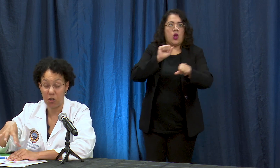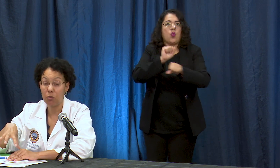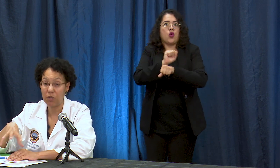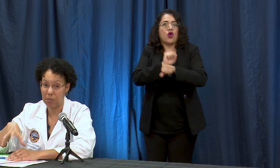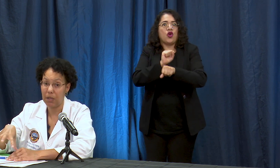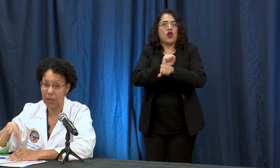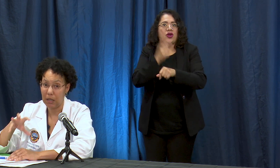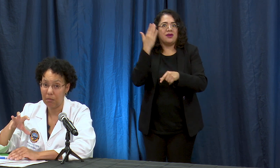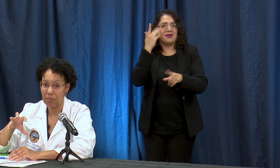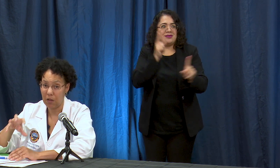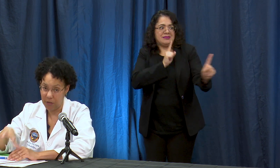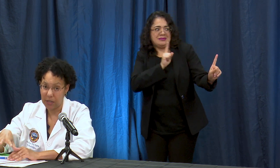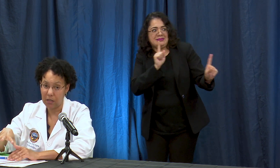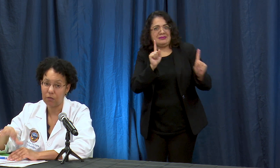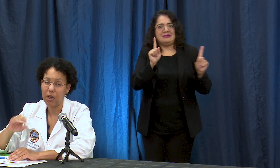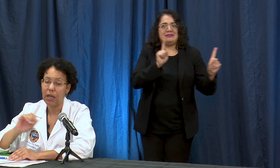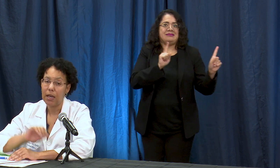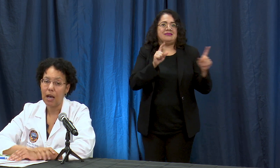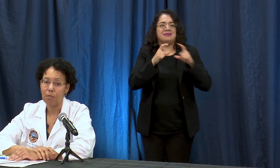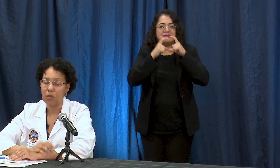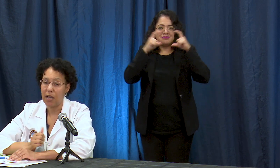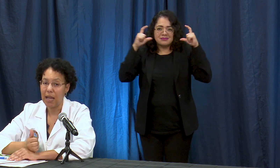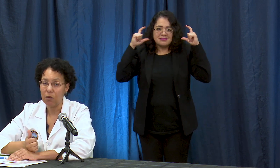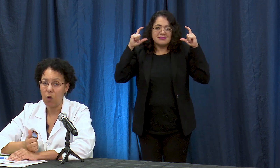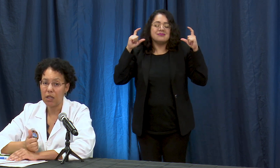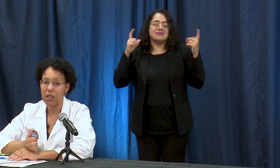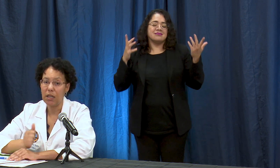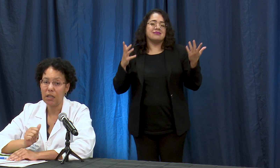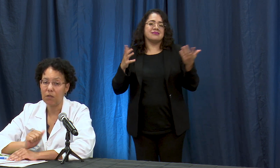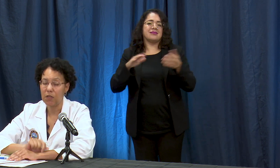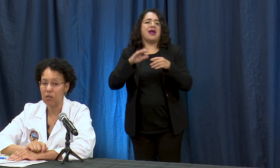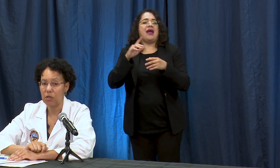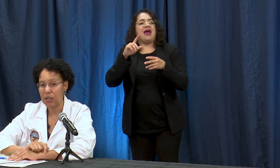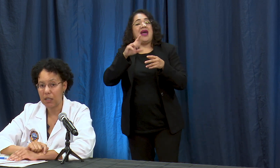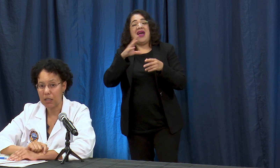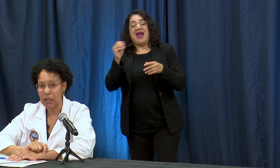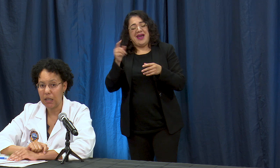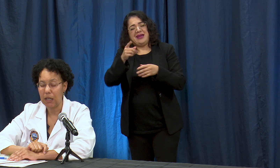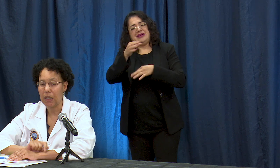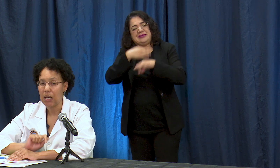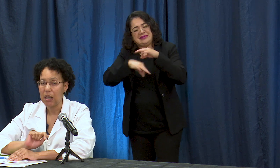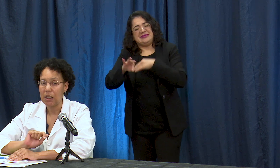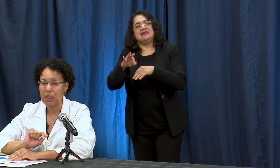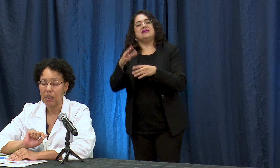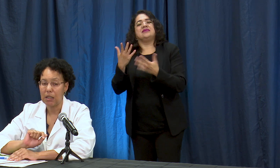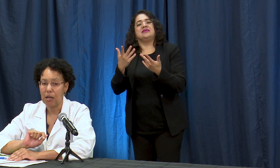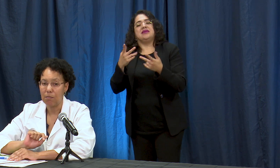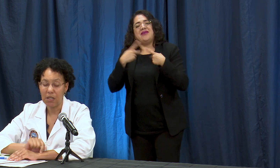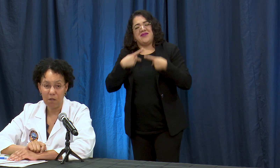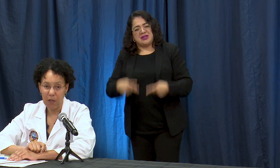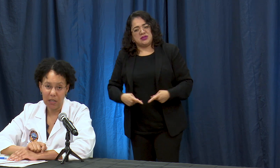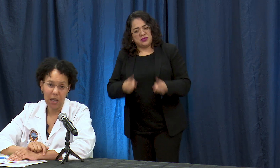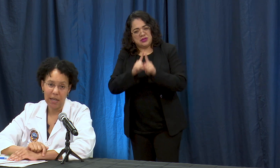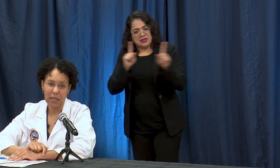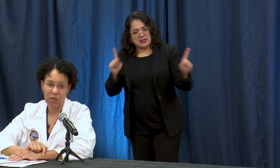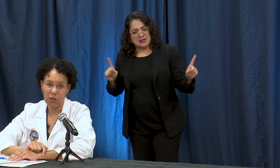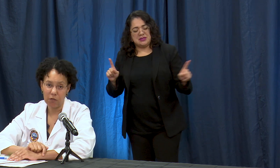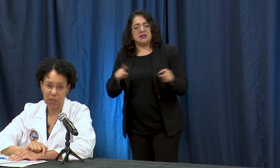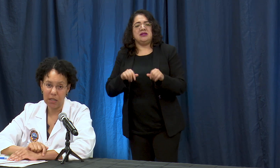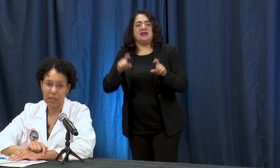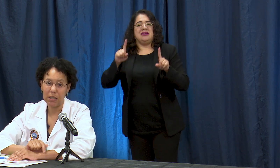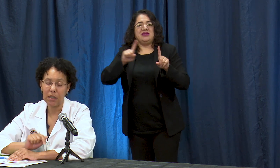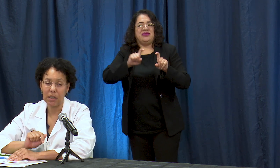have been shown to be effective. So the hand washing, the physical distancing, the disinfecting